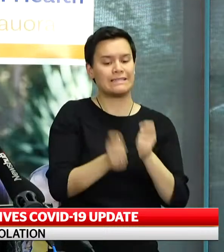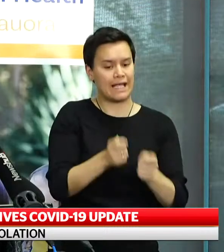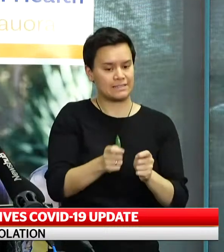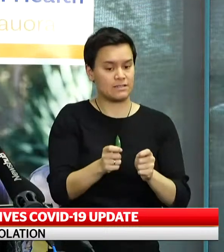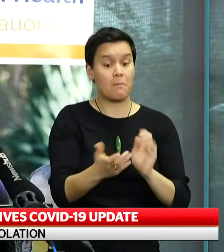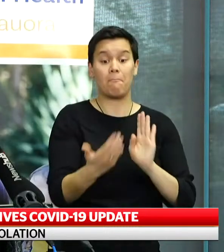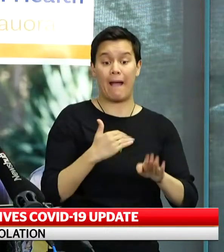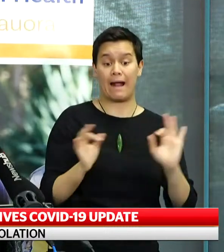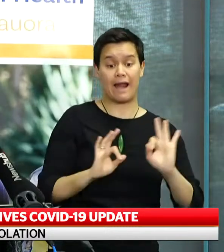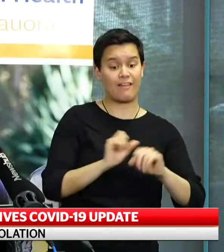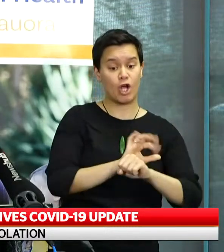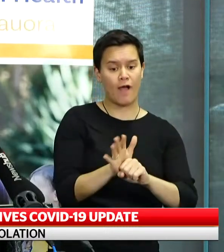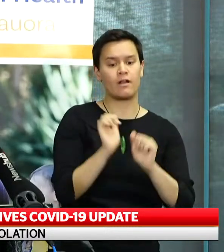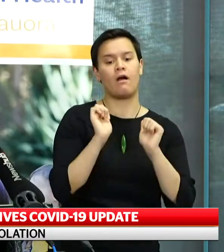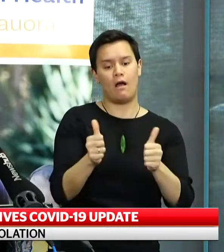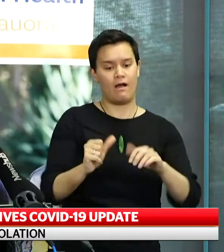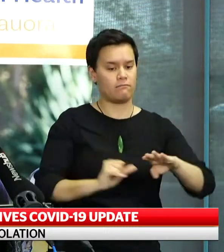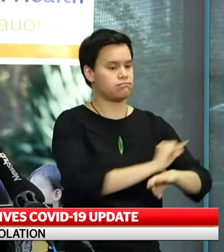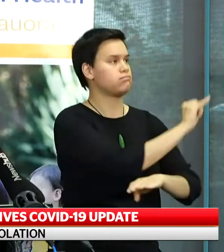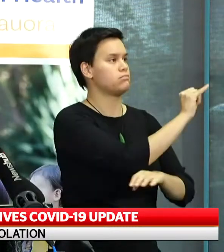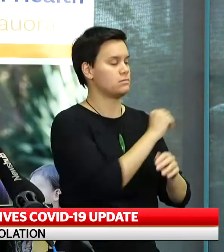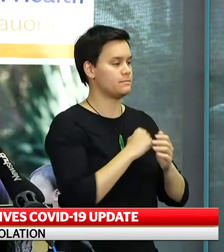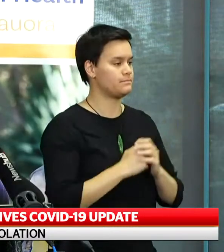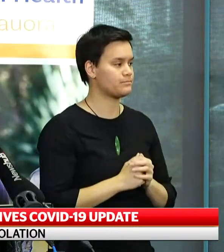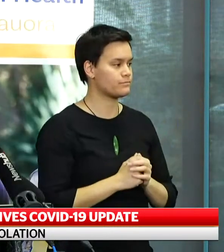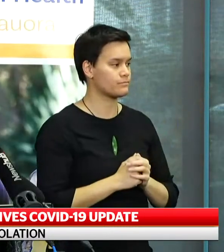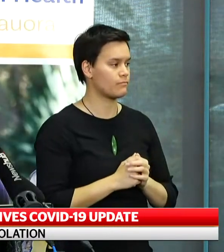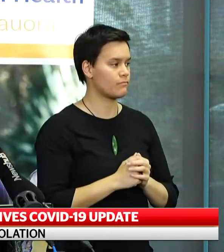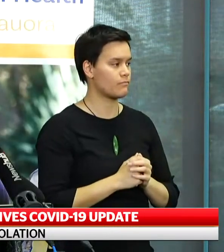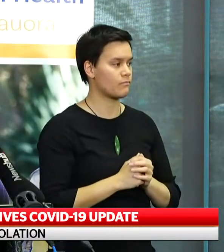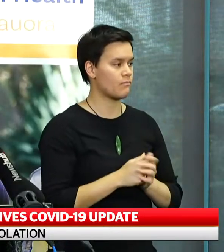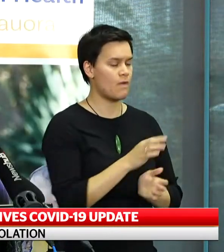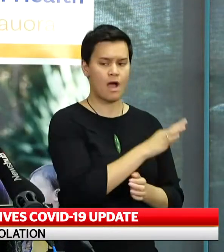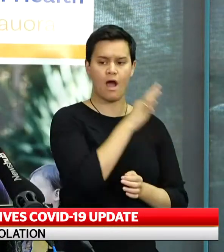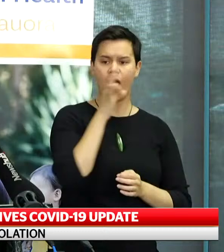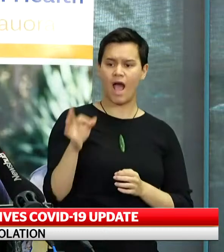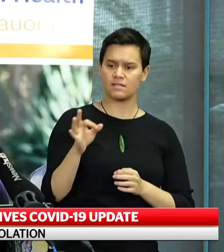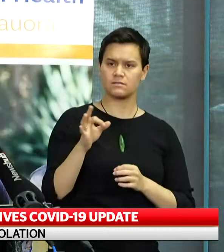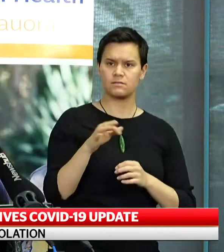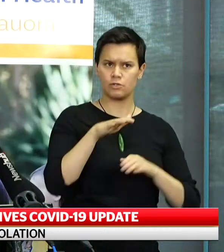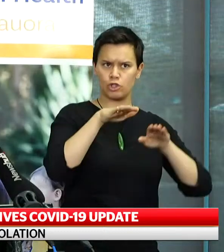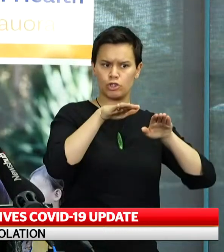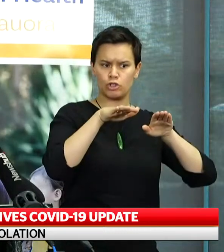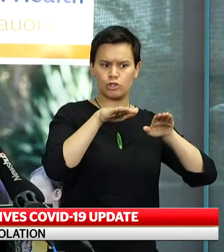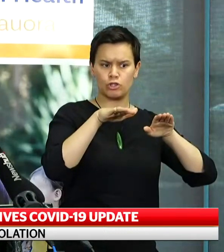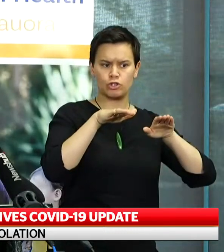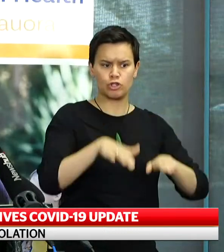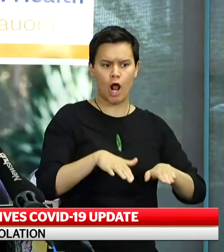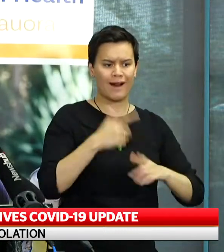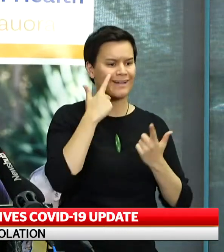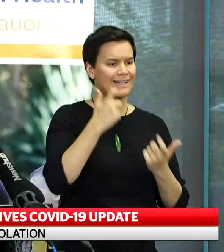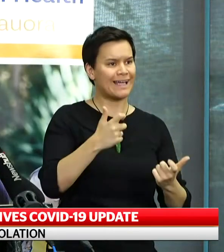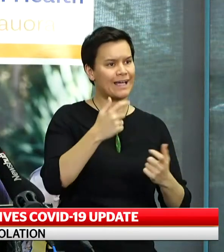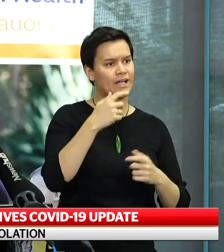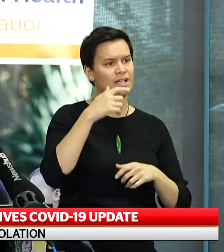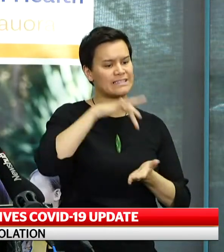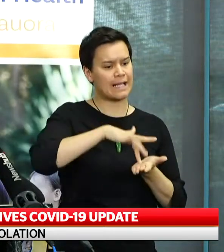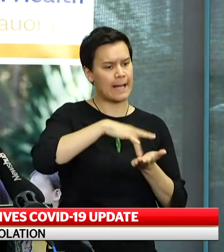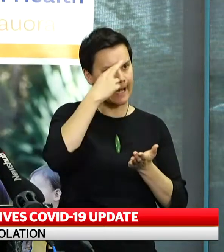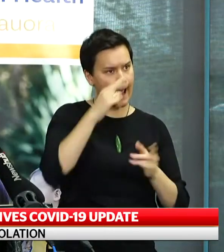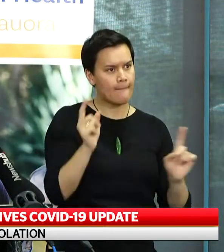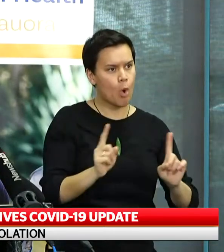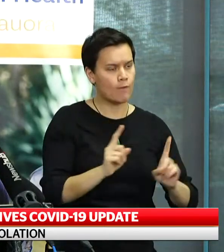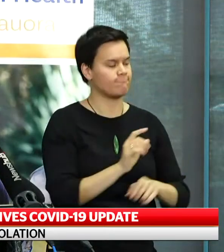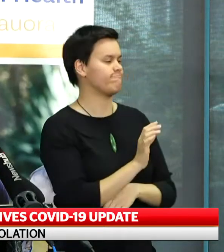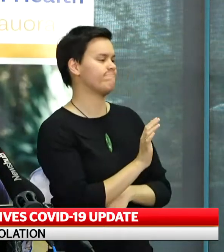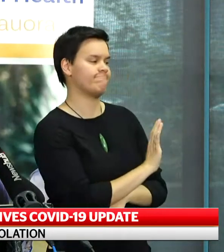What about, could you provide more detail on the child's age, gender, whether the parents have been tested? It's a